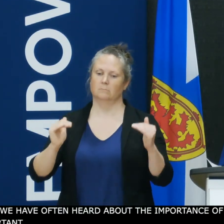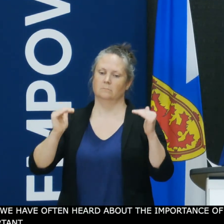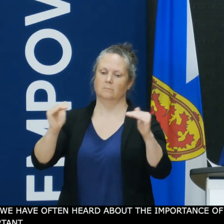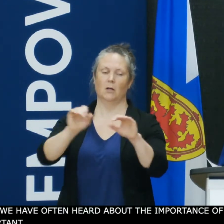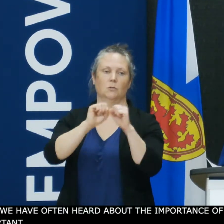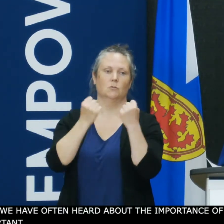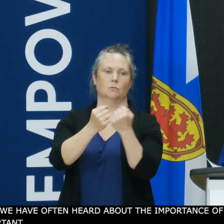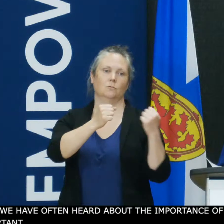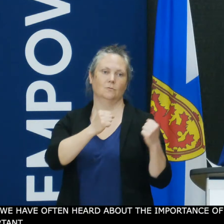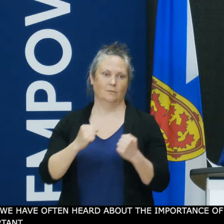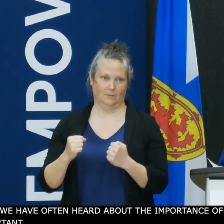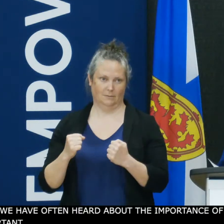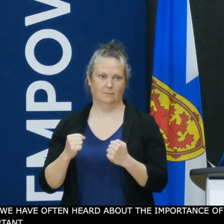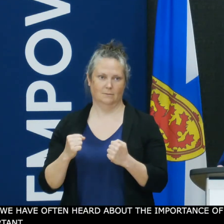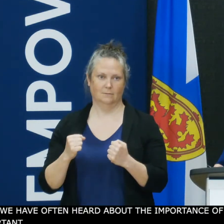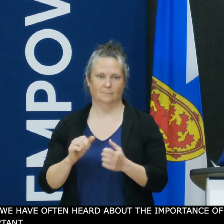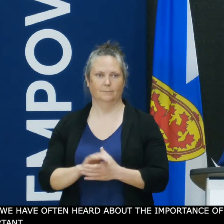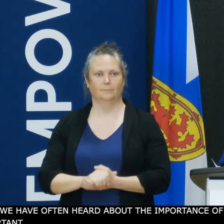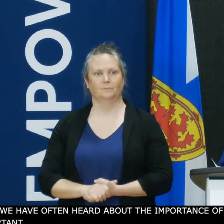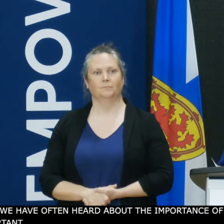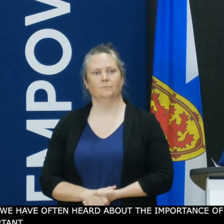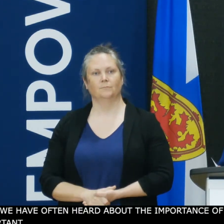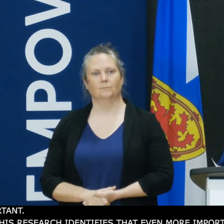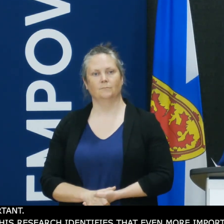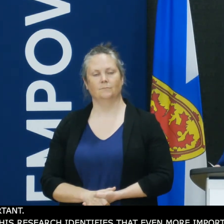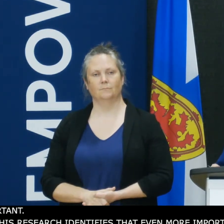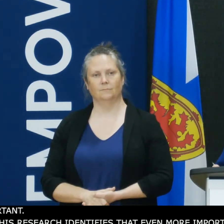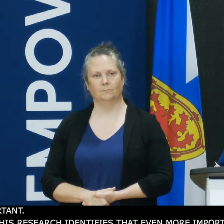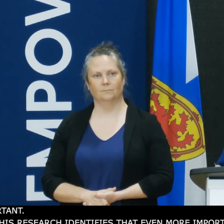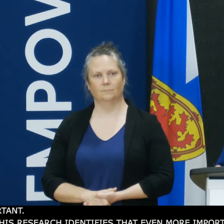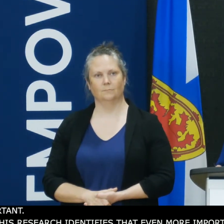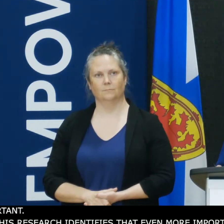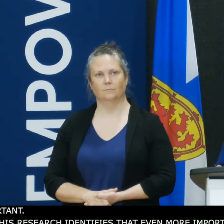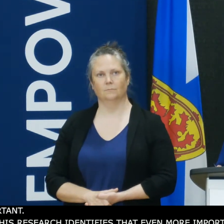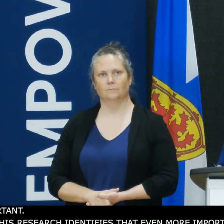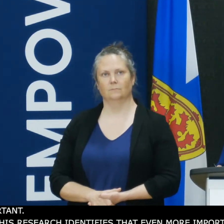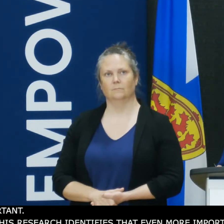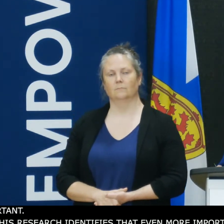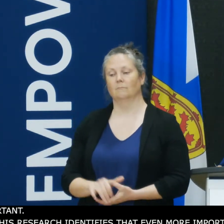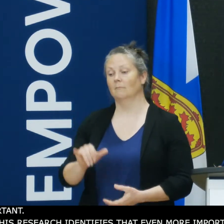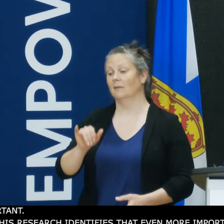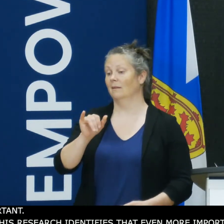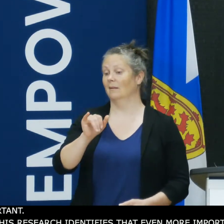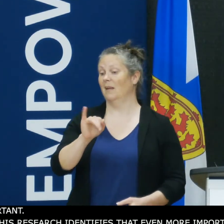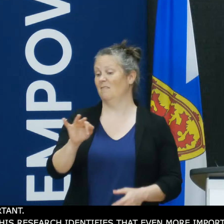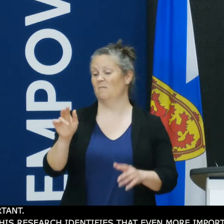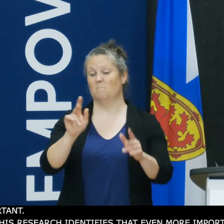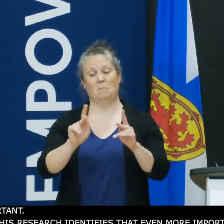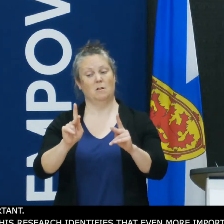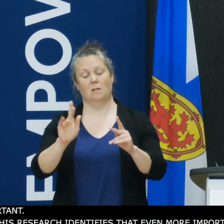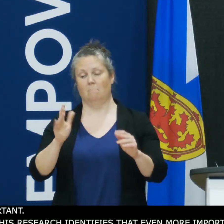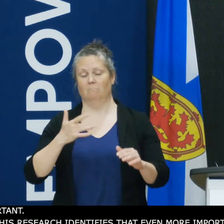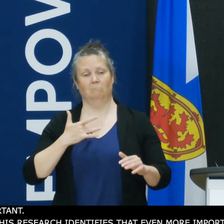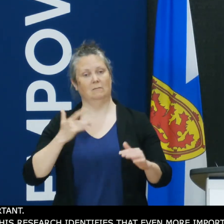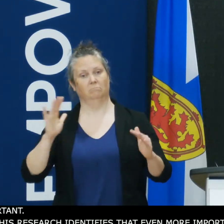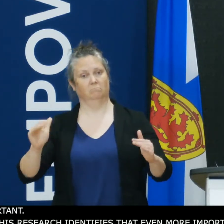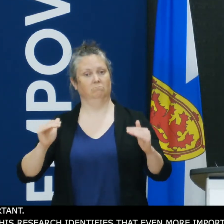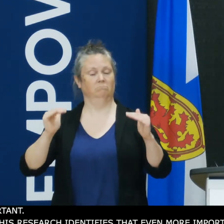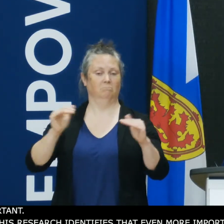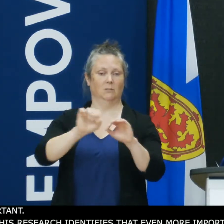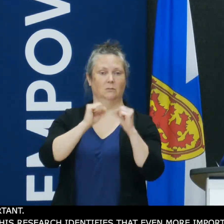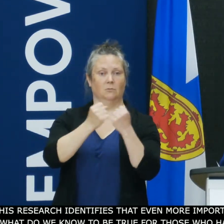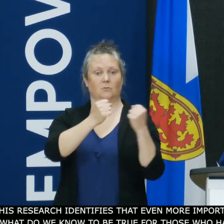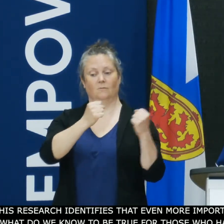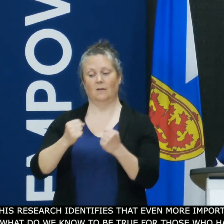fitness. Now, what do we know to be true for those who have high levels of social fitness? Well, we know they have a strong sense